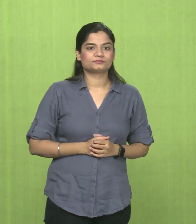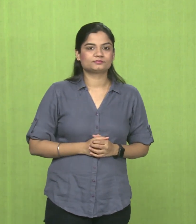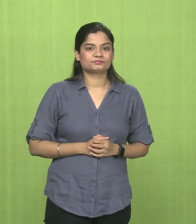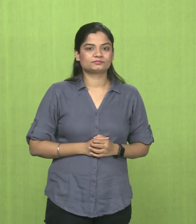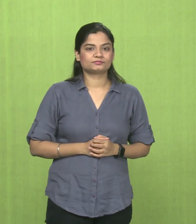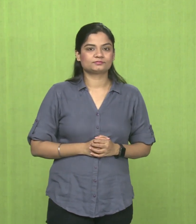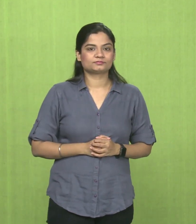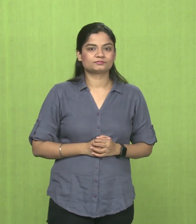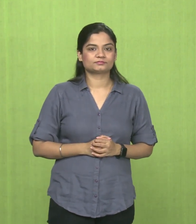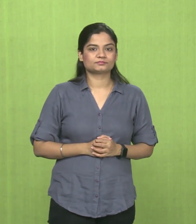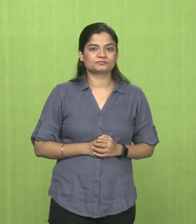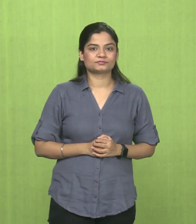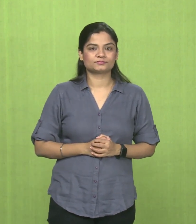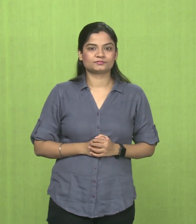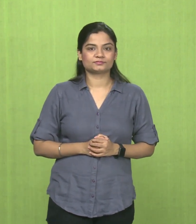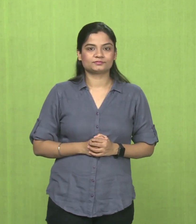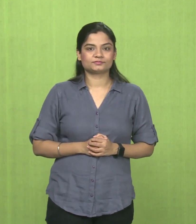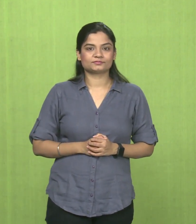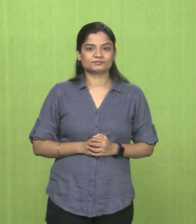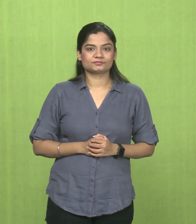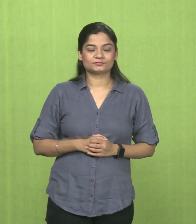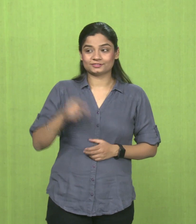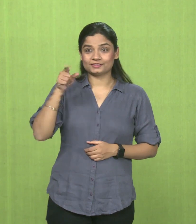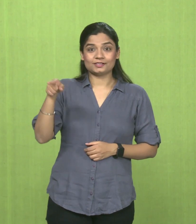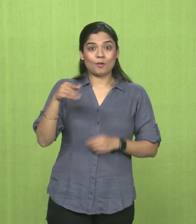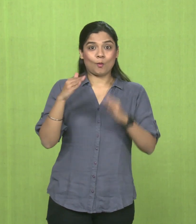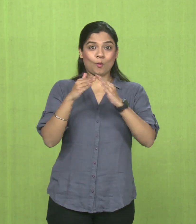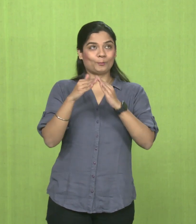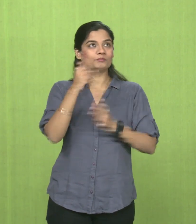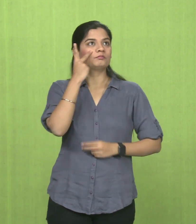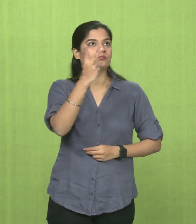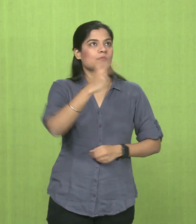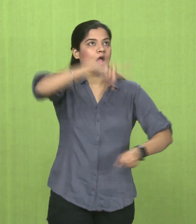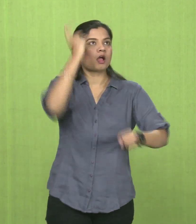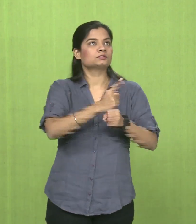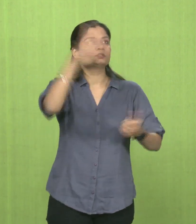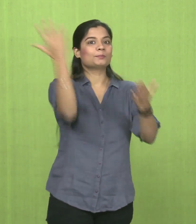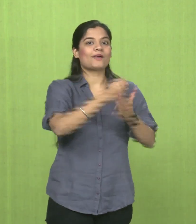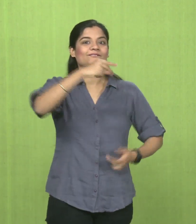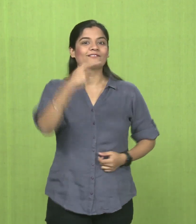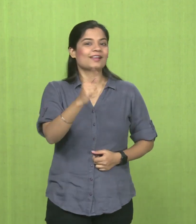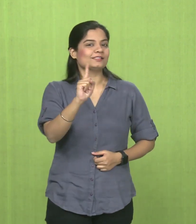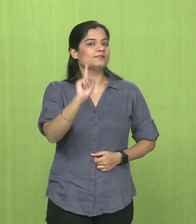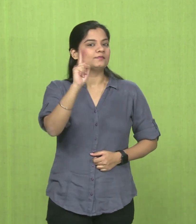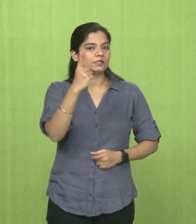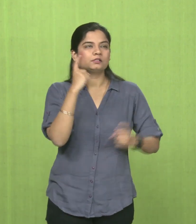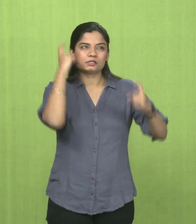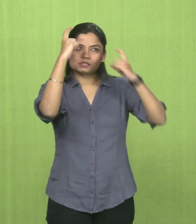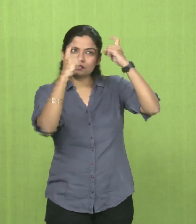whole family discusses before buying the house. It's not